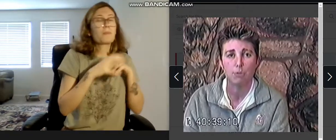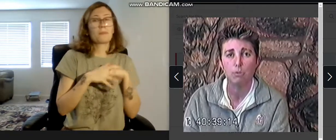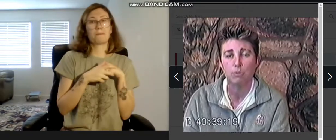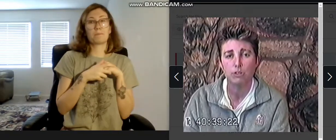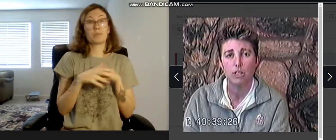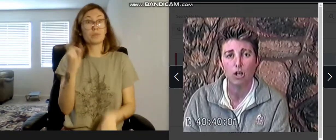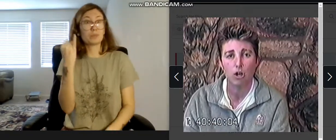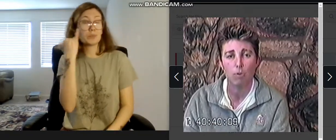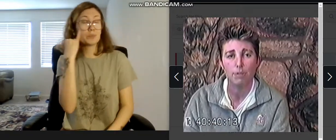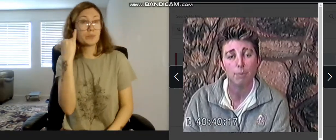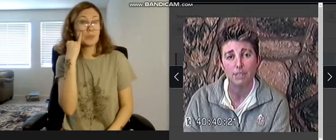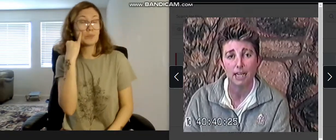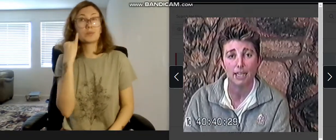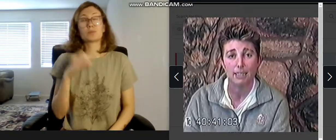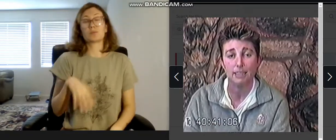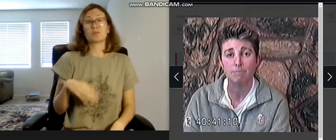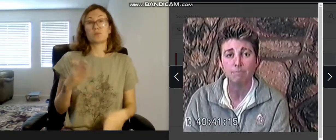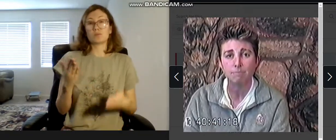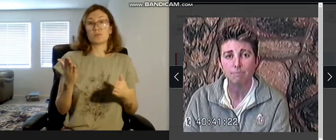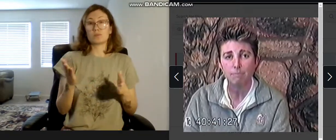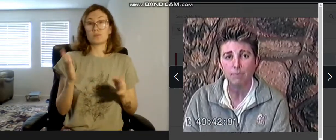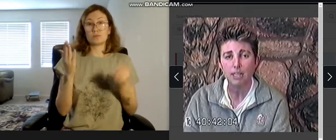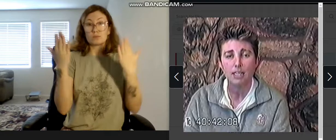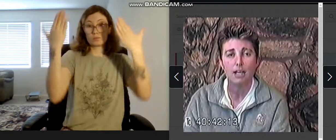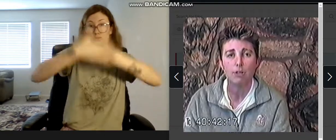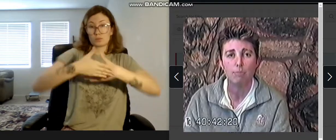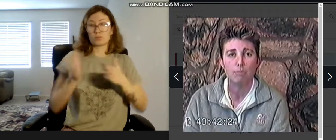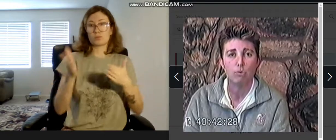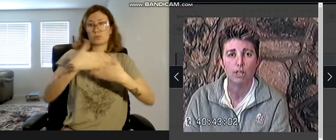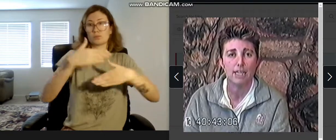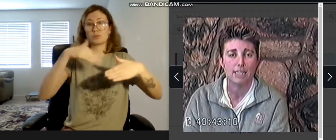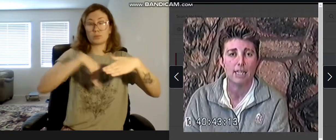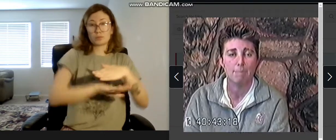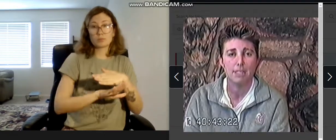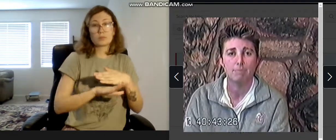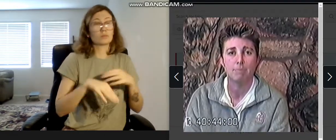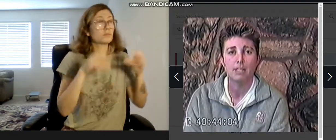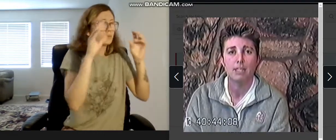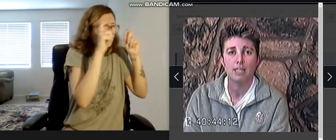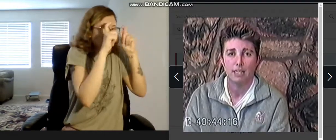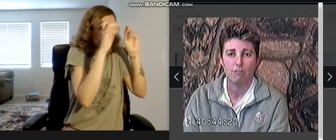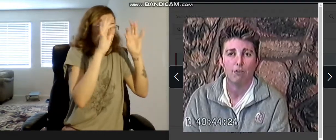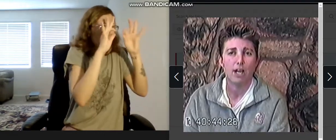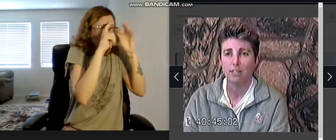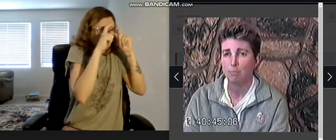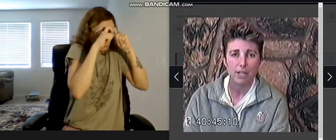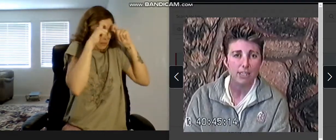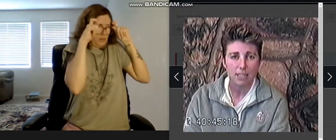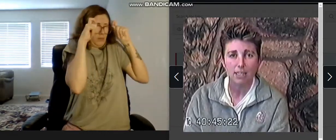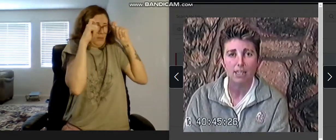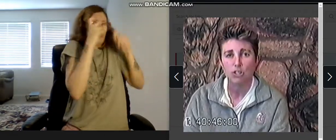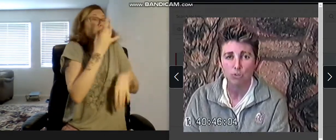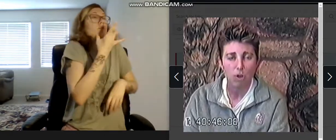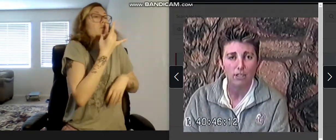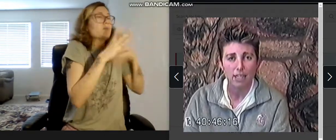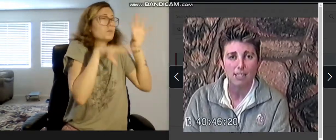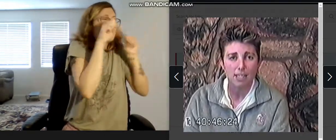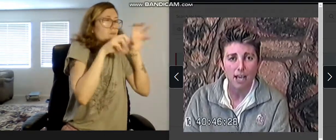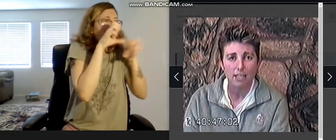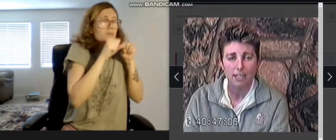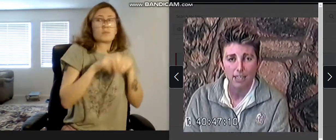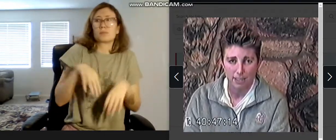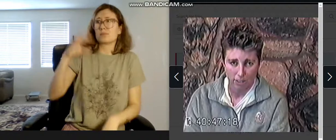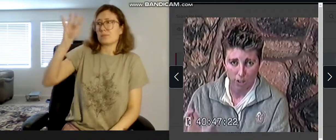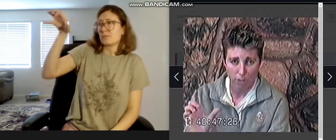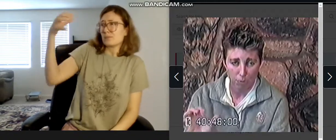your pupils open up and dilate, allowing more light to come in. If you're out in the bright sunlight, you just walked